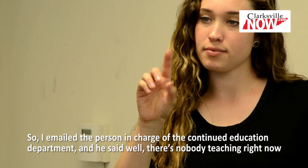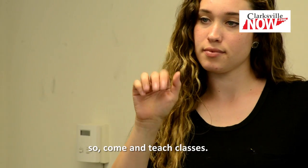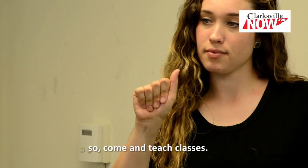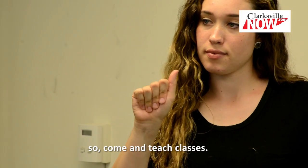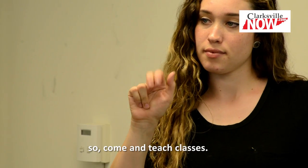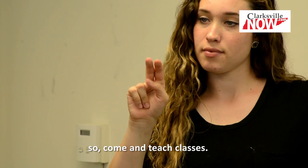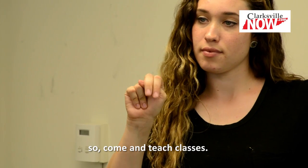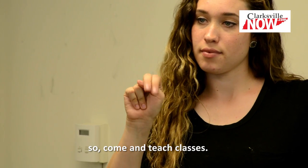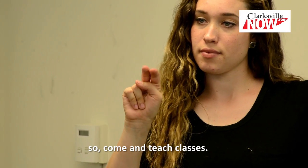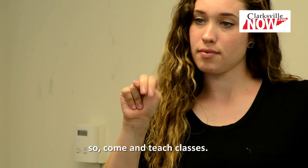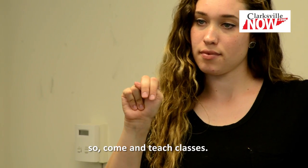come and teach classes.